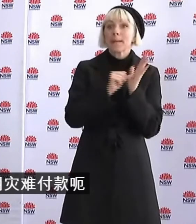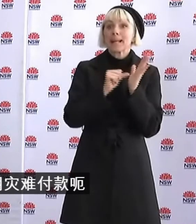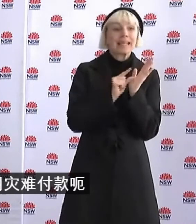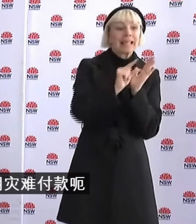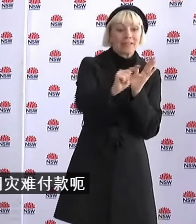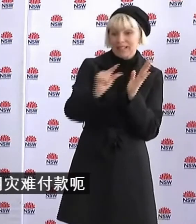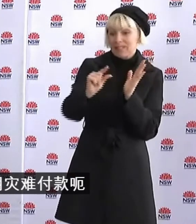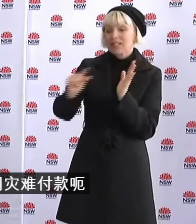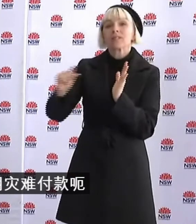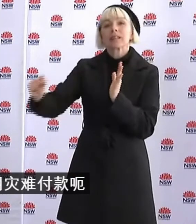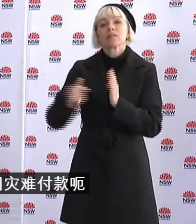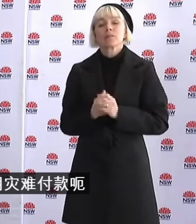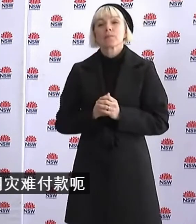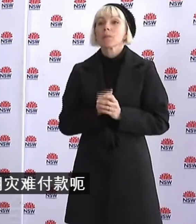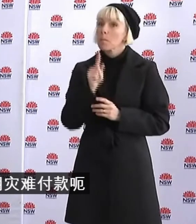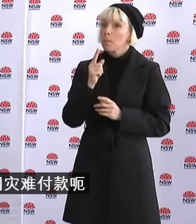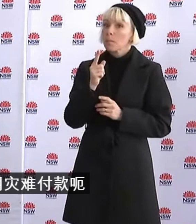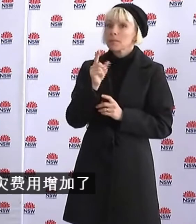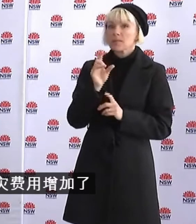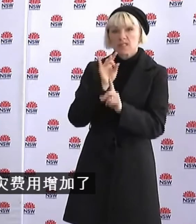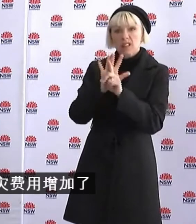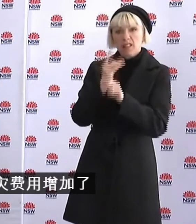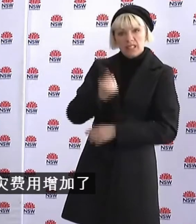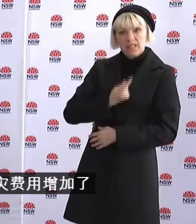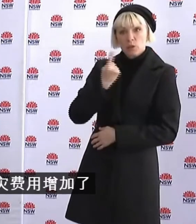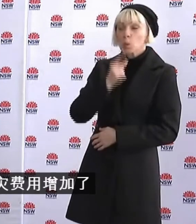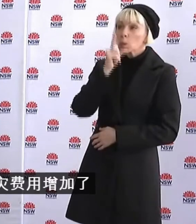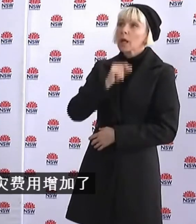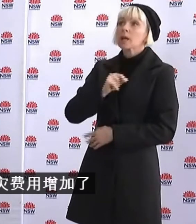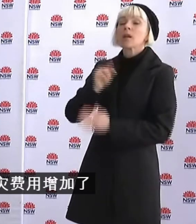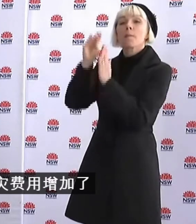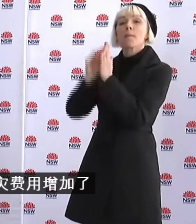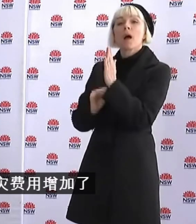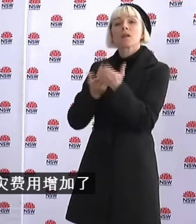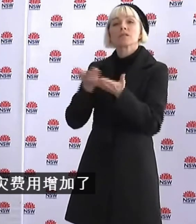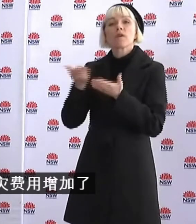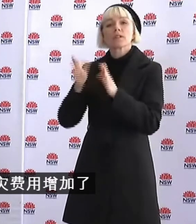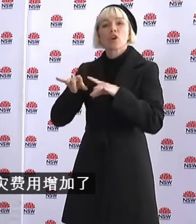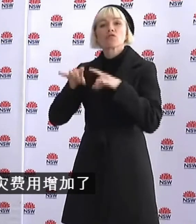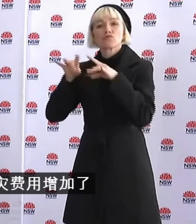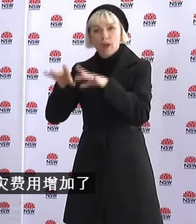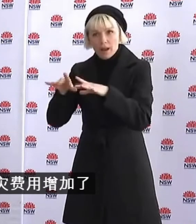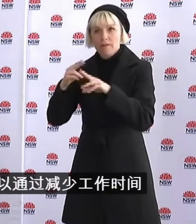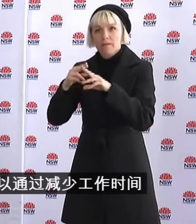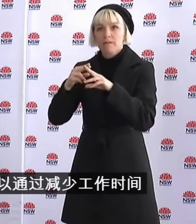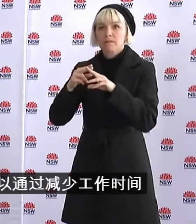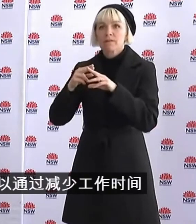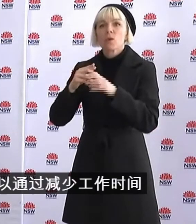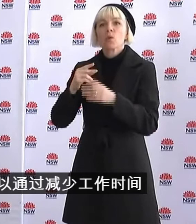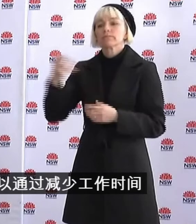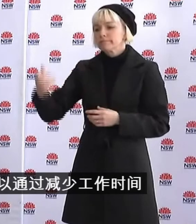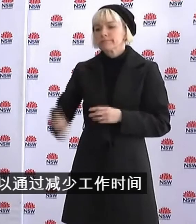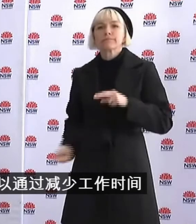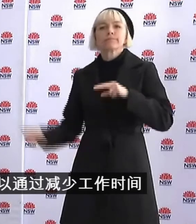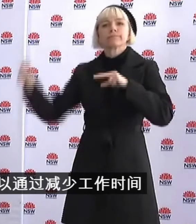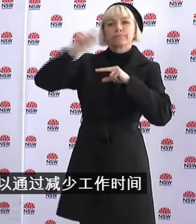for individuals, you can access disaster payments through Service Australia. Those disaster payments have increased. So if you're someone